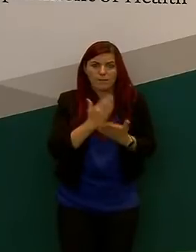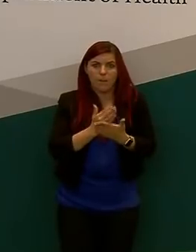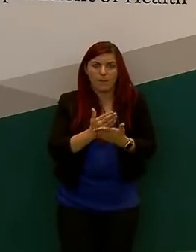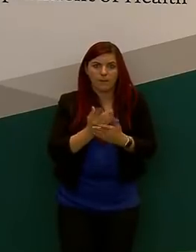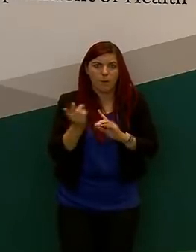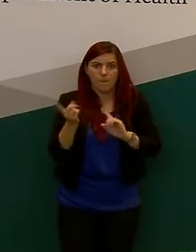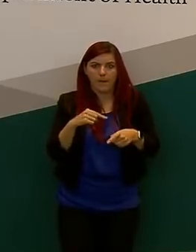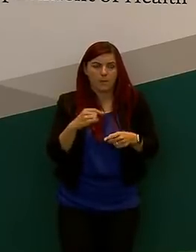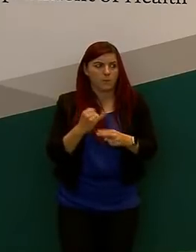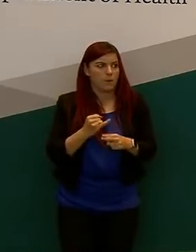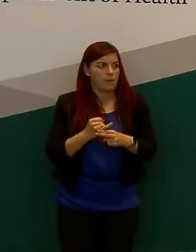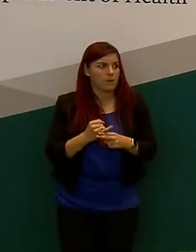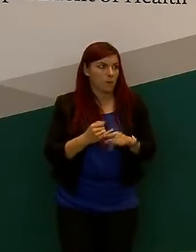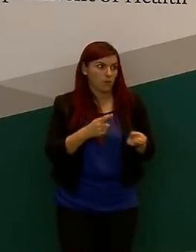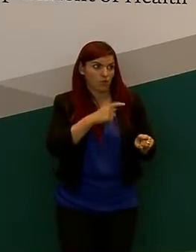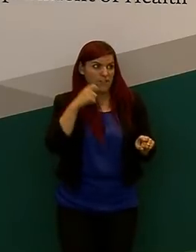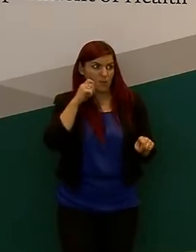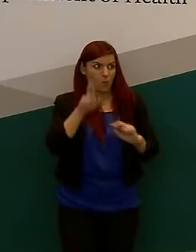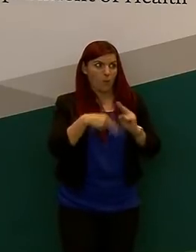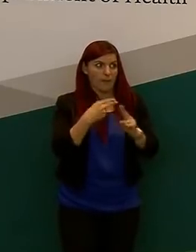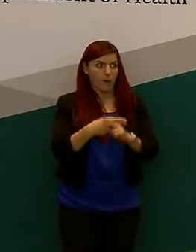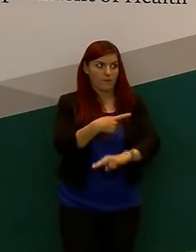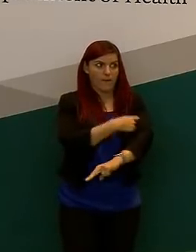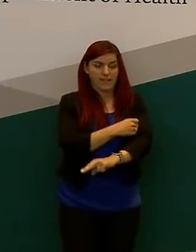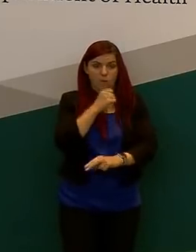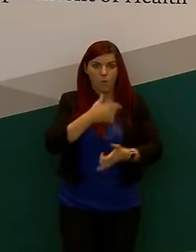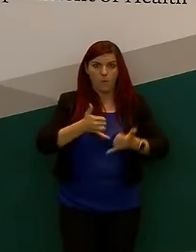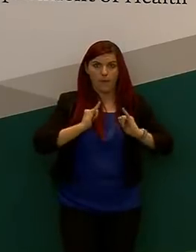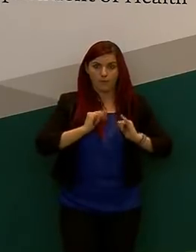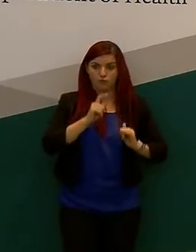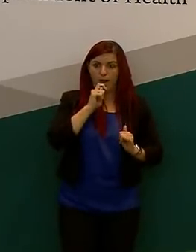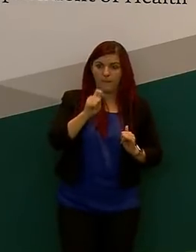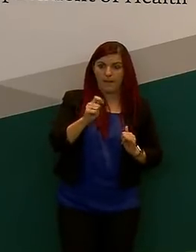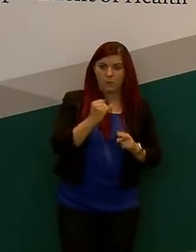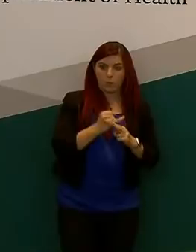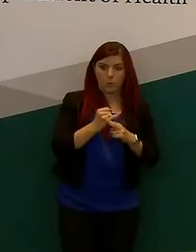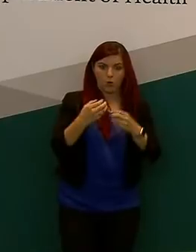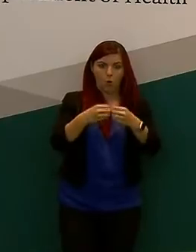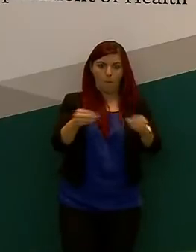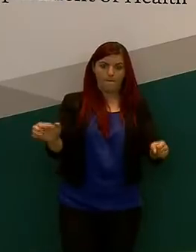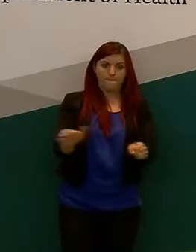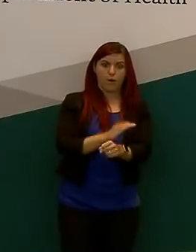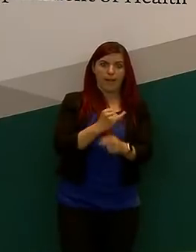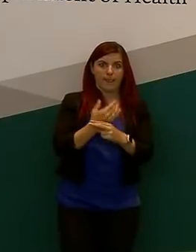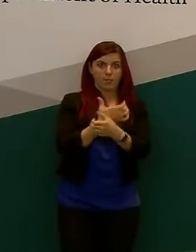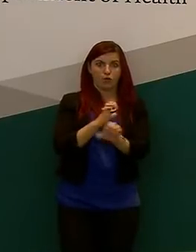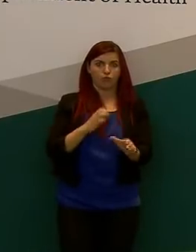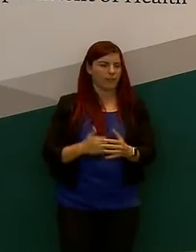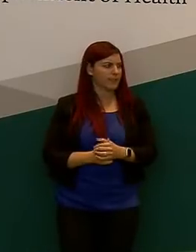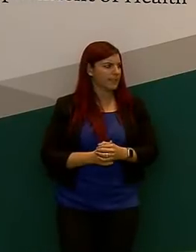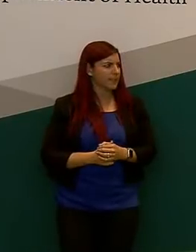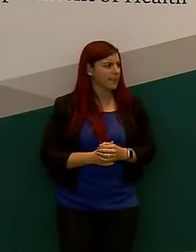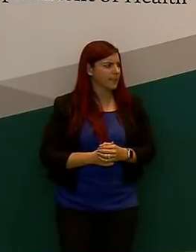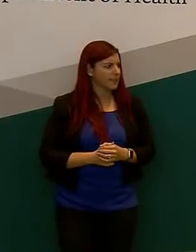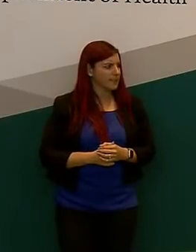without a vaccine, you won't be able to advise or recommend schools to reopen fully in this country. It seems extraordinary.